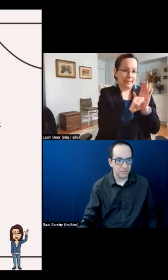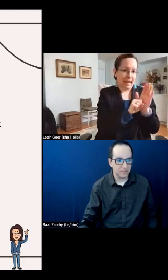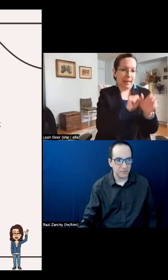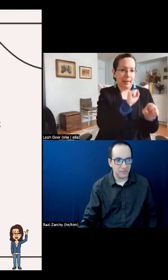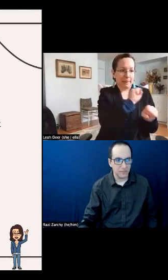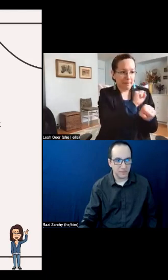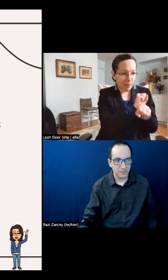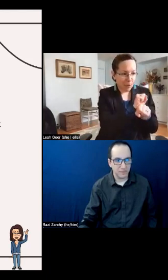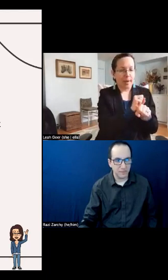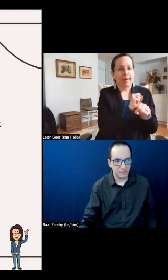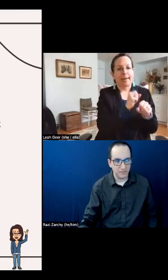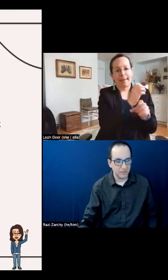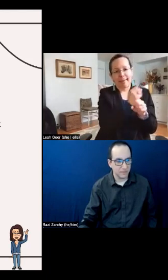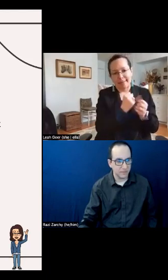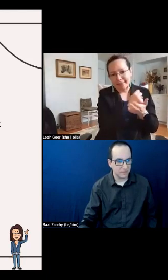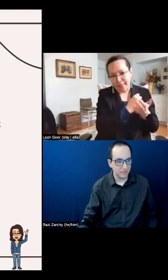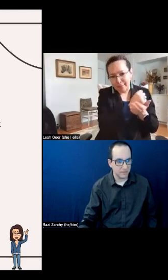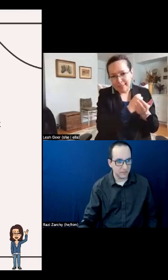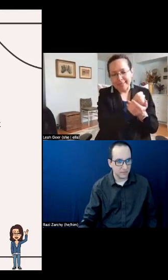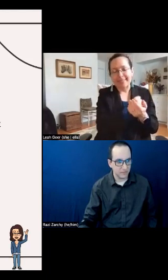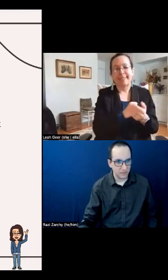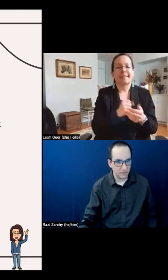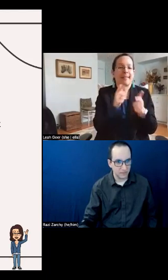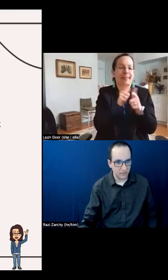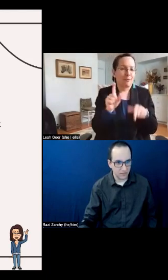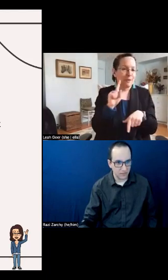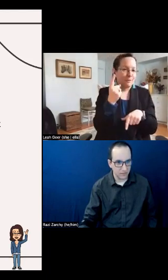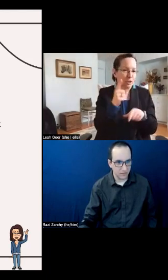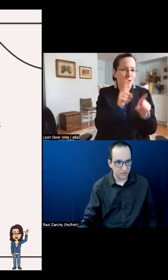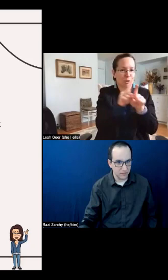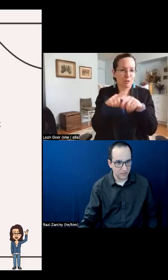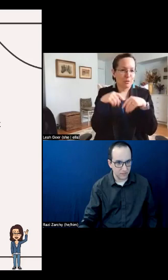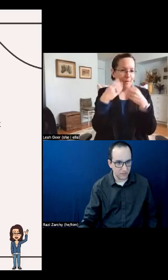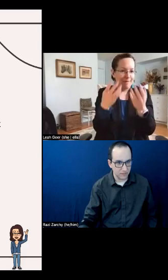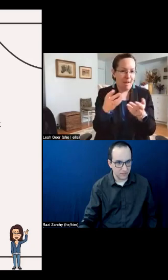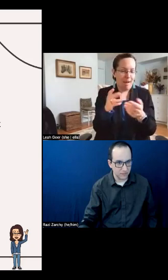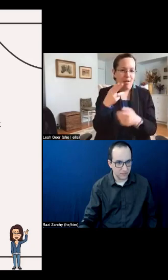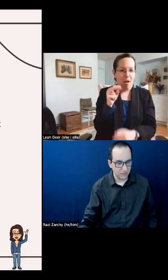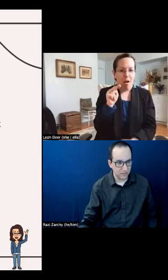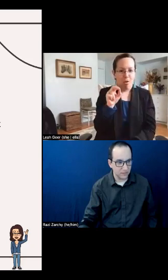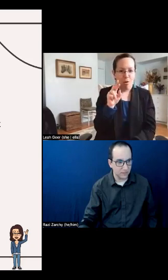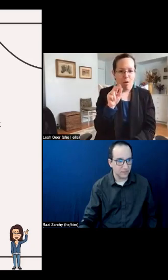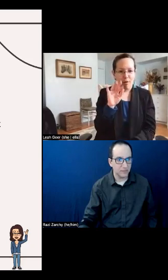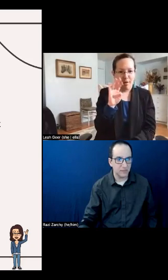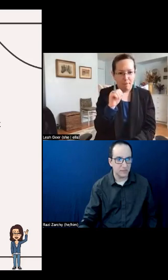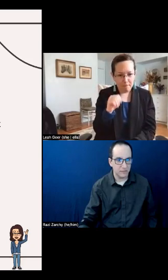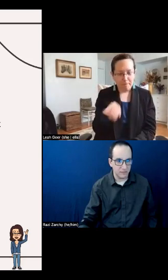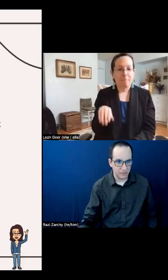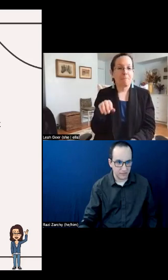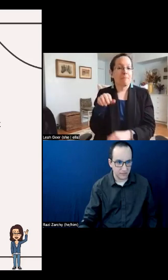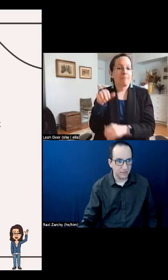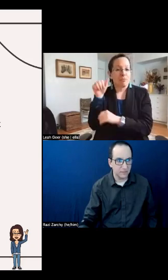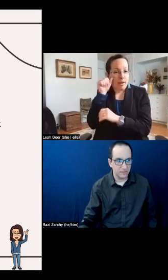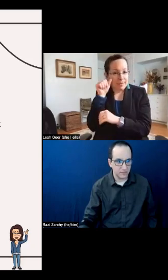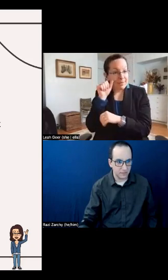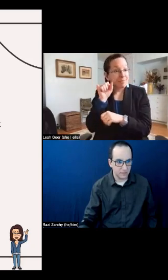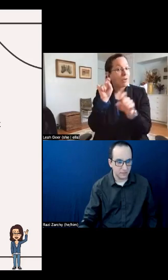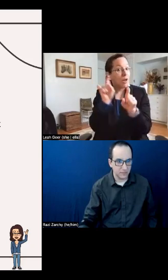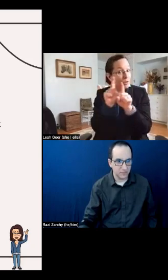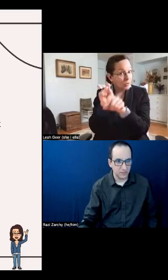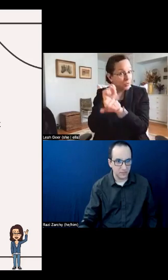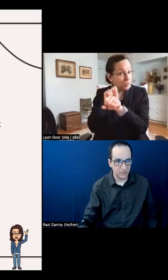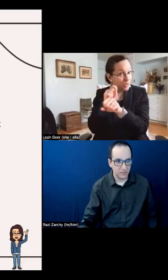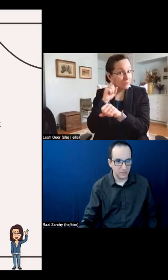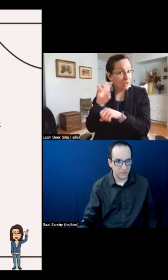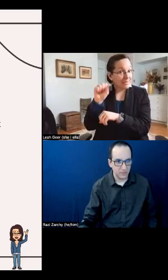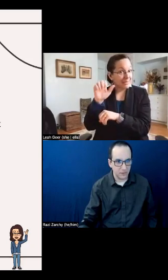our disclosures. First of all, I am a Sacramento State employee, and I do earn a salary there. I also am